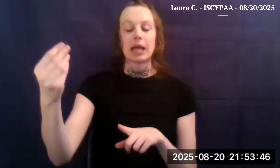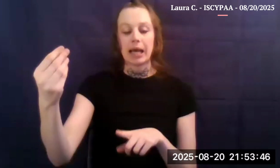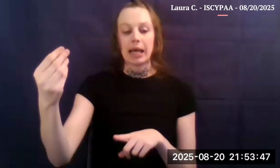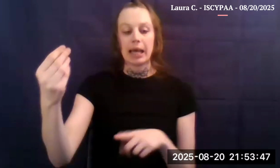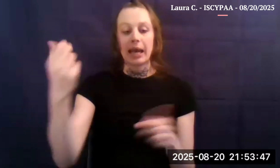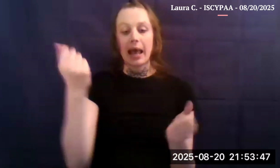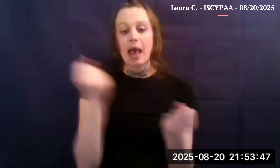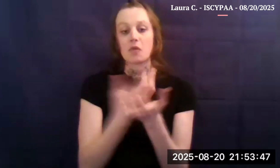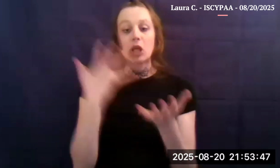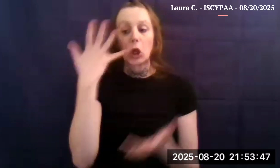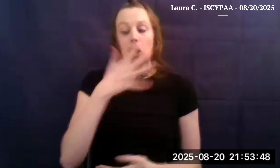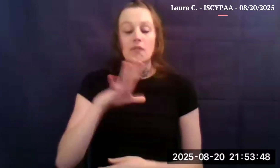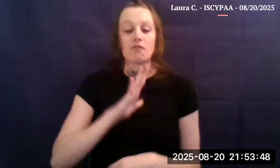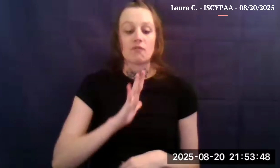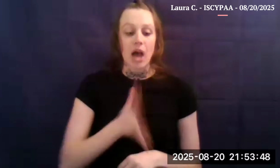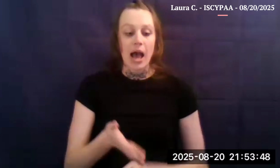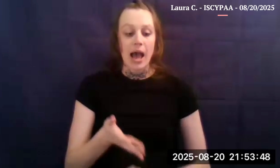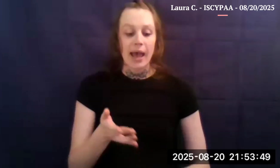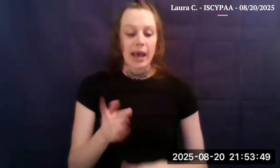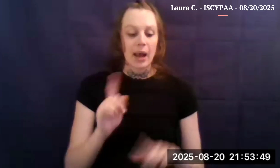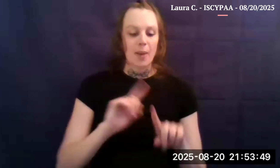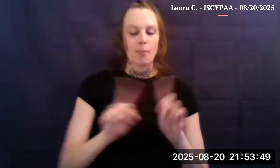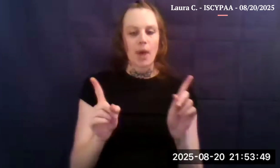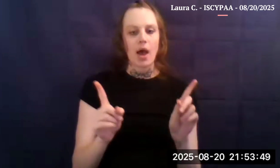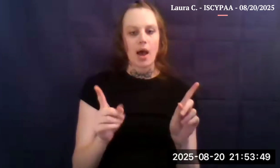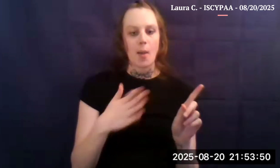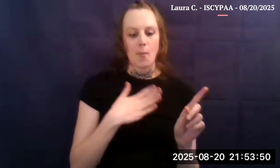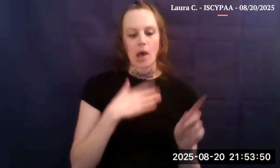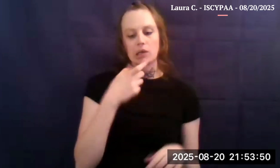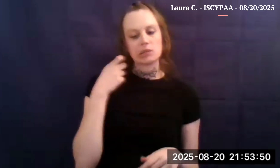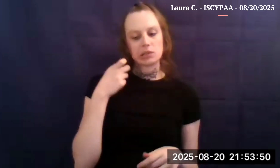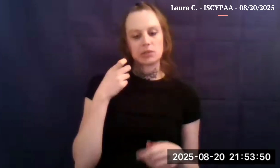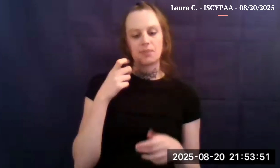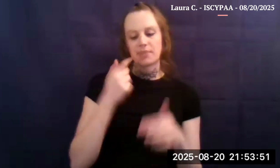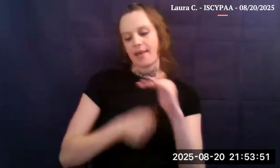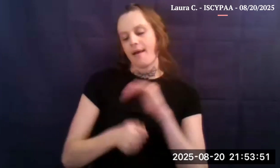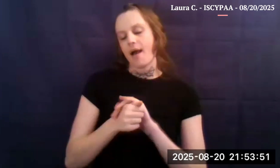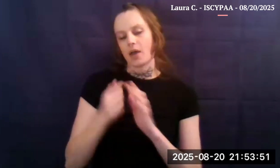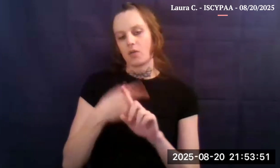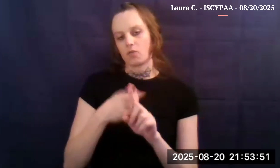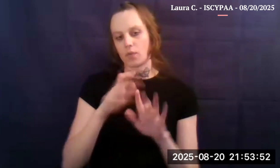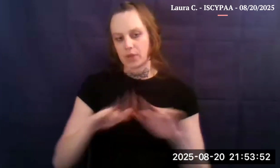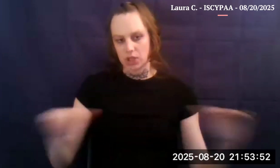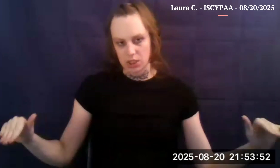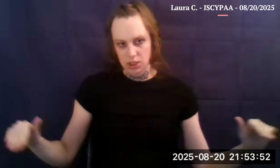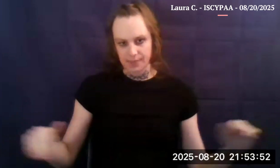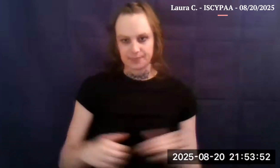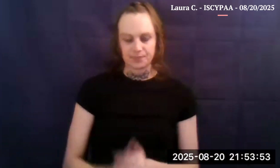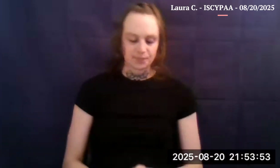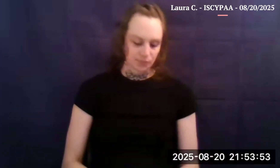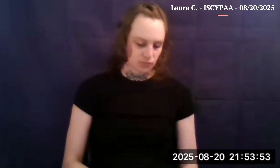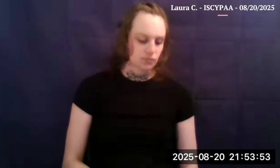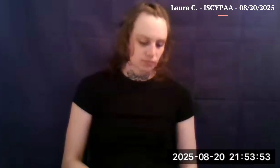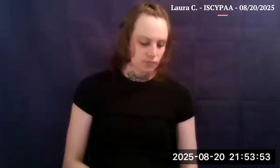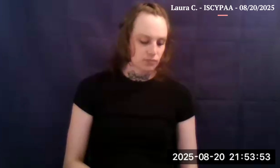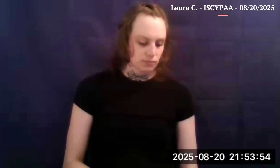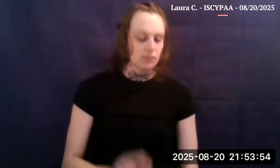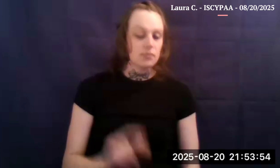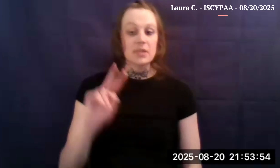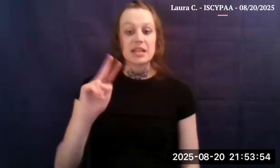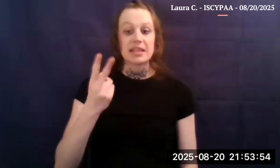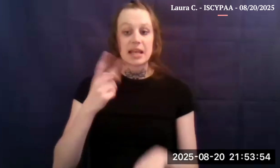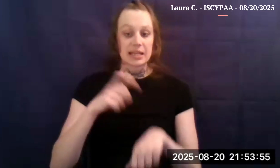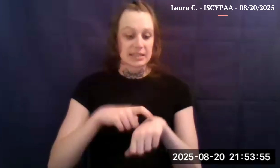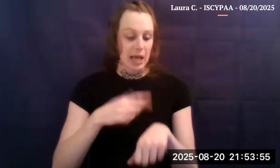addiction. My husband knew, but we were hiding my addiction from the kids. Um, Eventually, the second time me and my